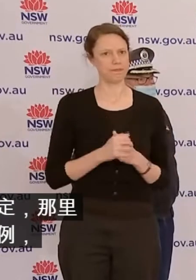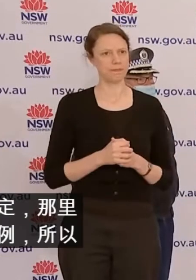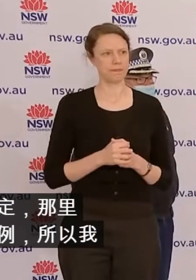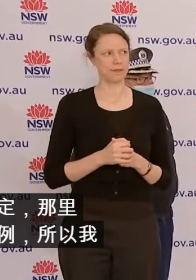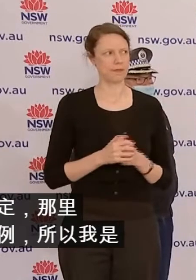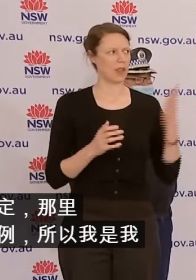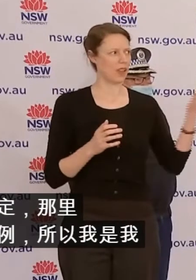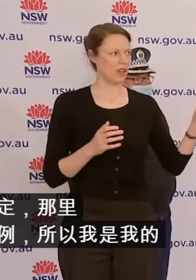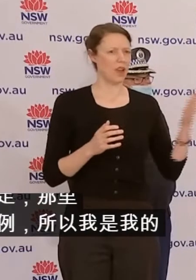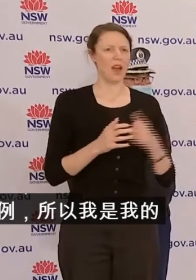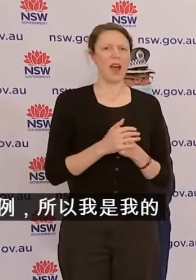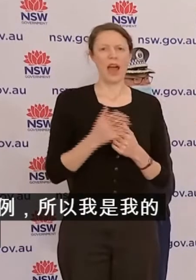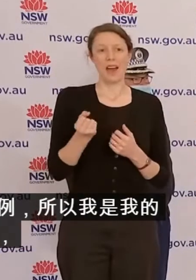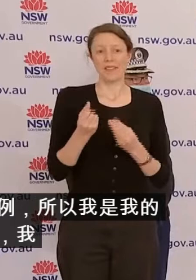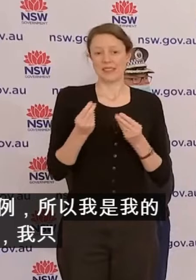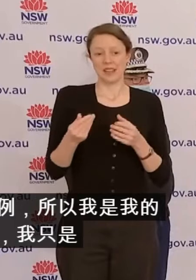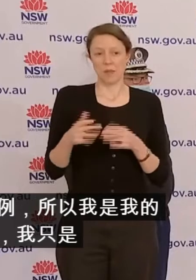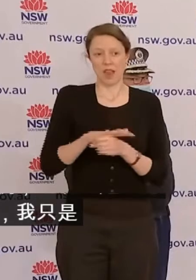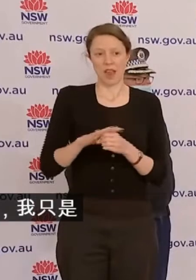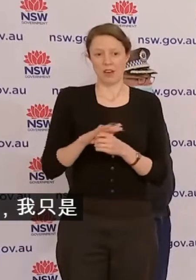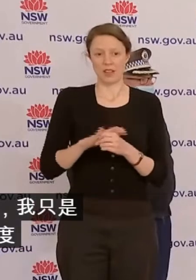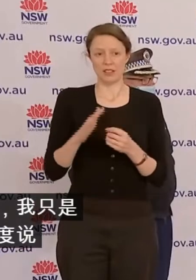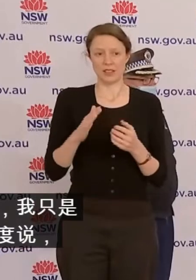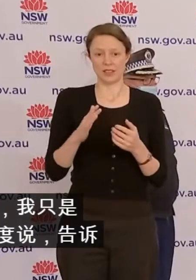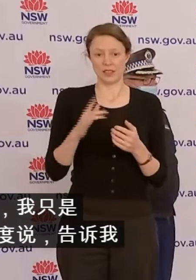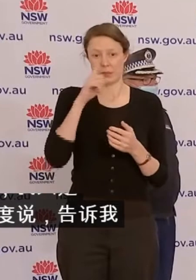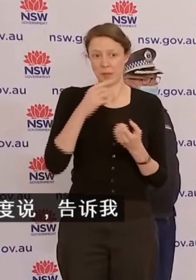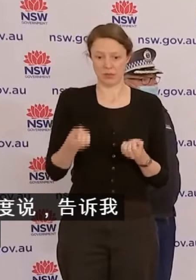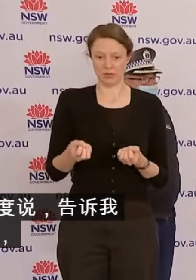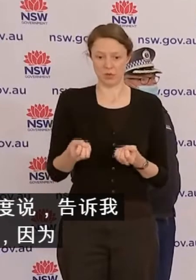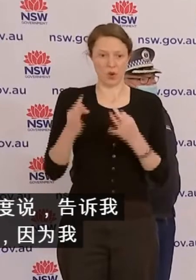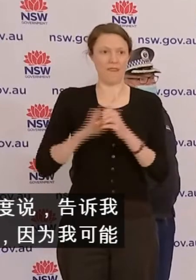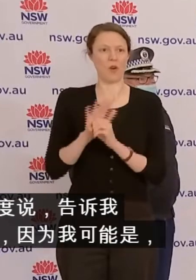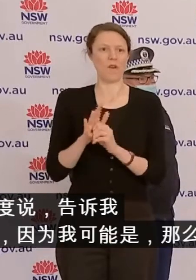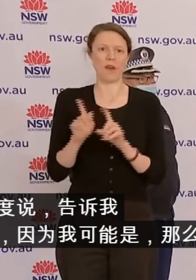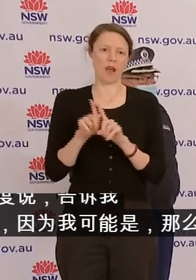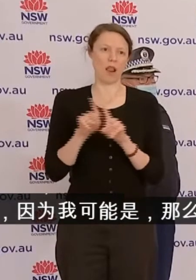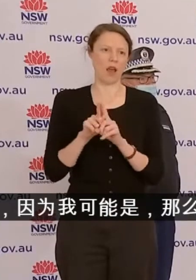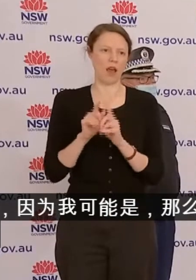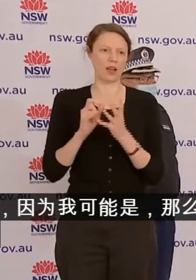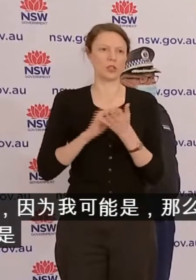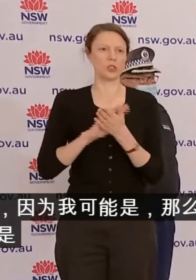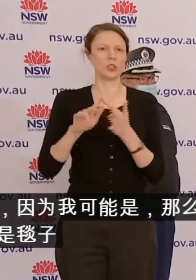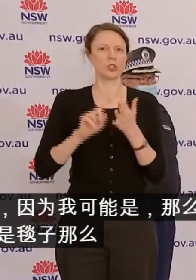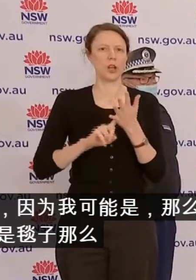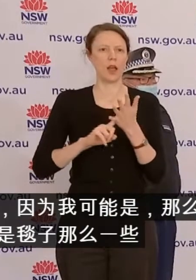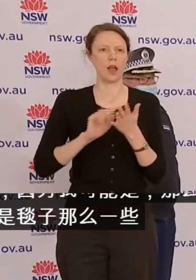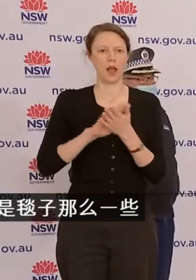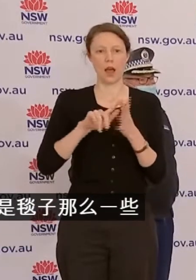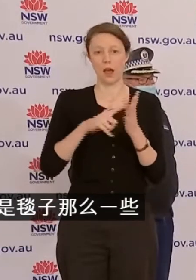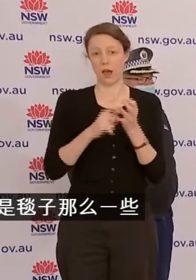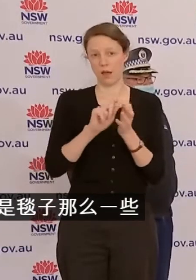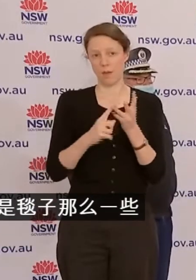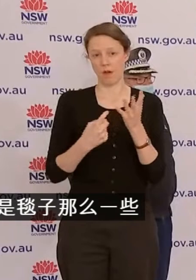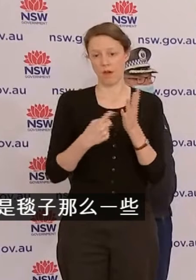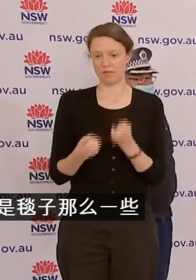cases there. So my common sense, I'm just saying from a common sense perspective, and tell me if I'm wrong, because I probably am, why not just blanket restrictions across Sydney? So some of the things that